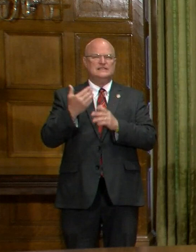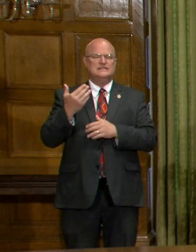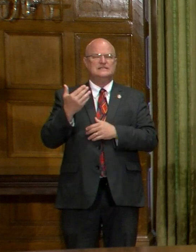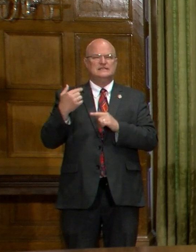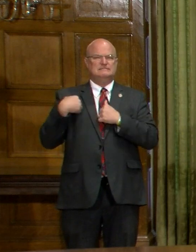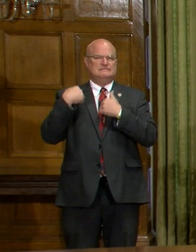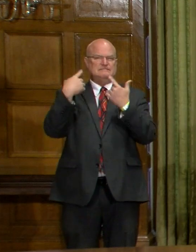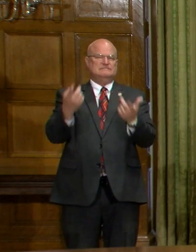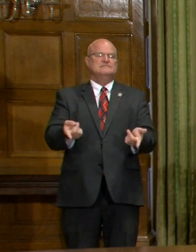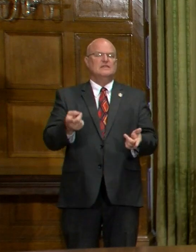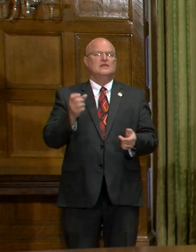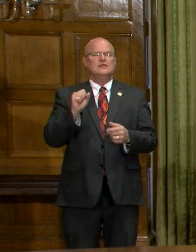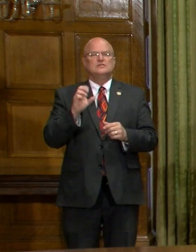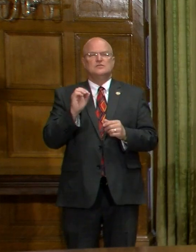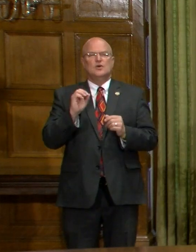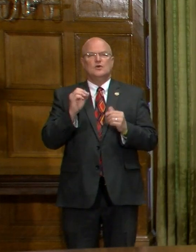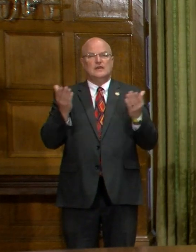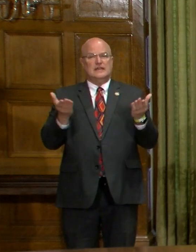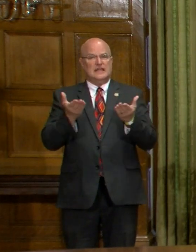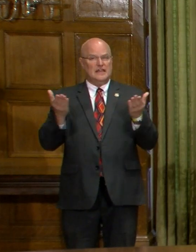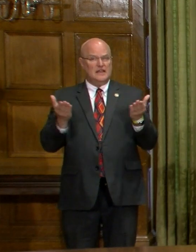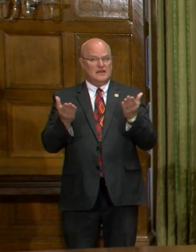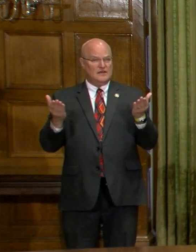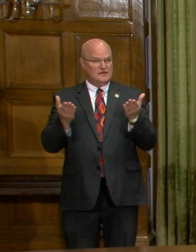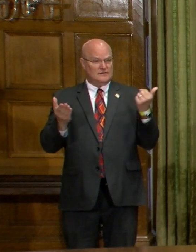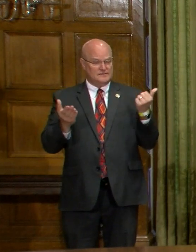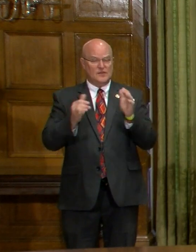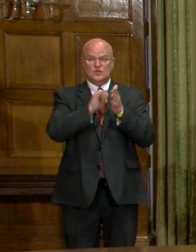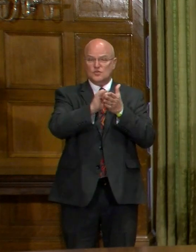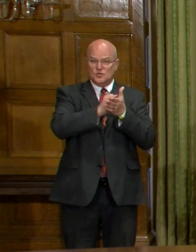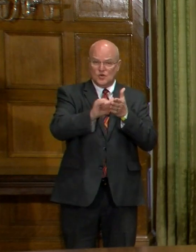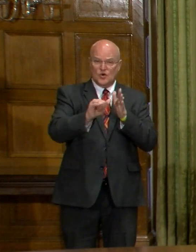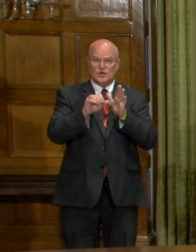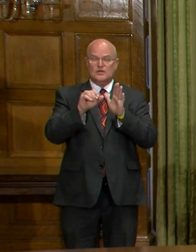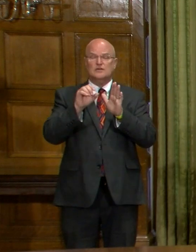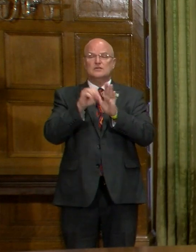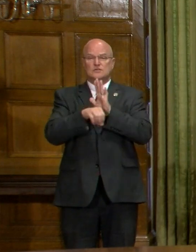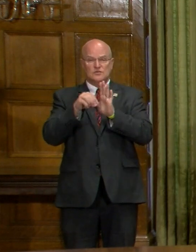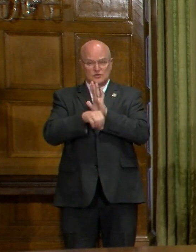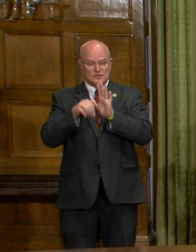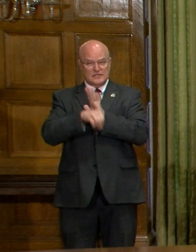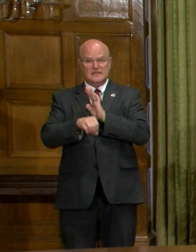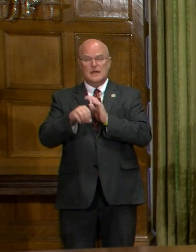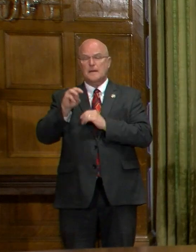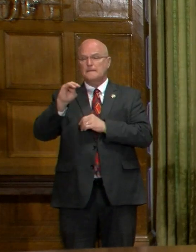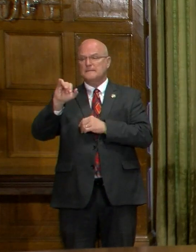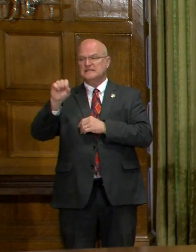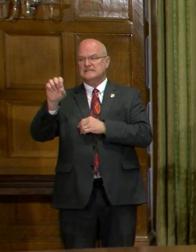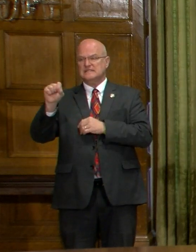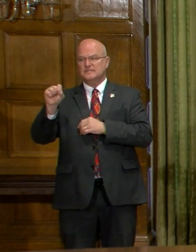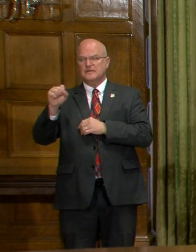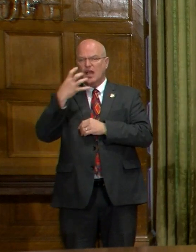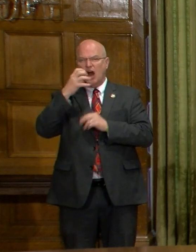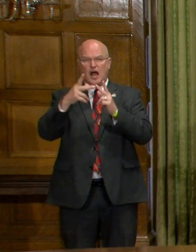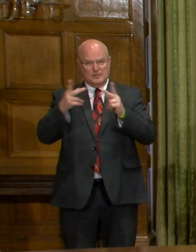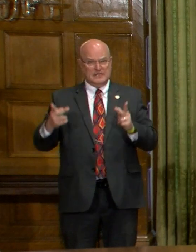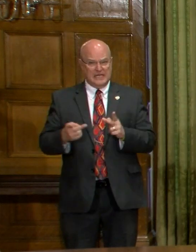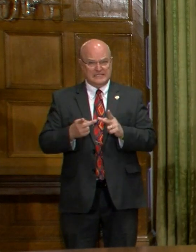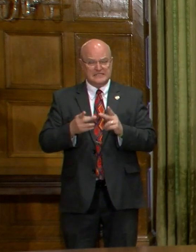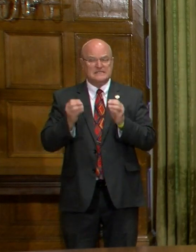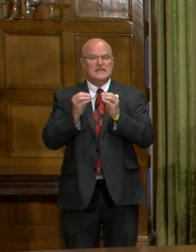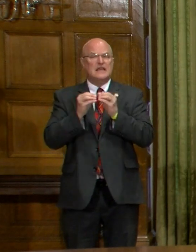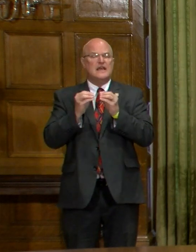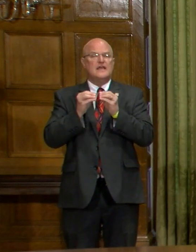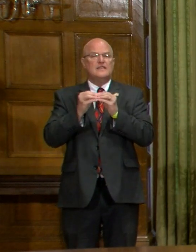slide in some time. And here you can see New York, Louisiana, Mississippi, all more hot spots. And